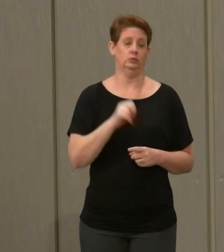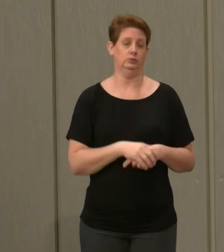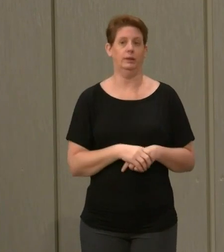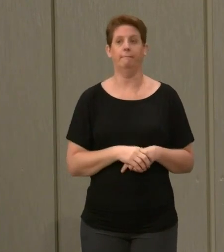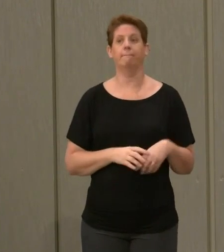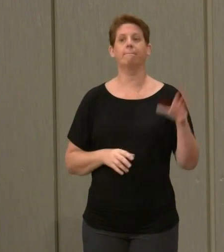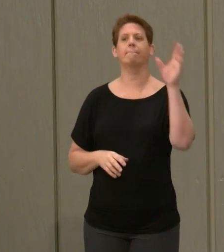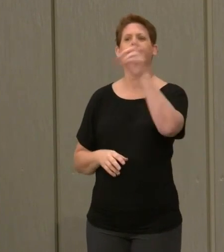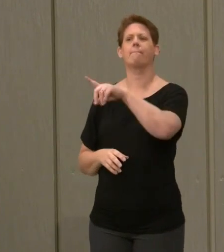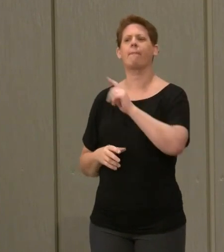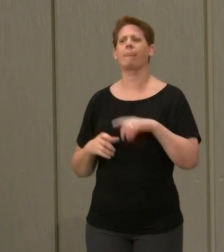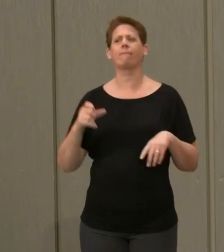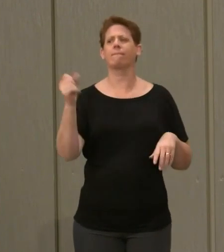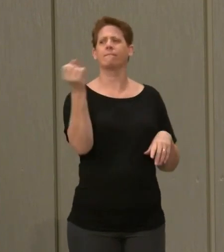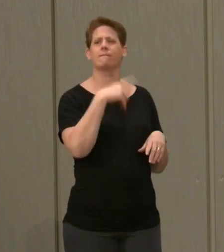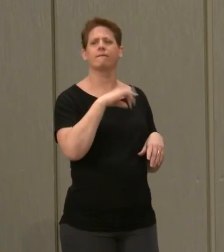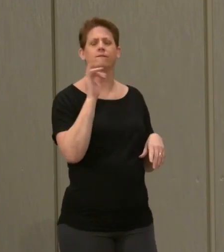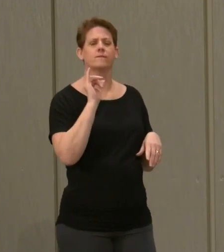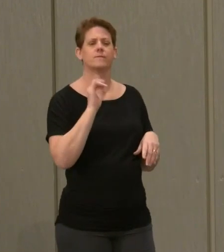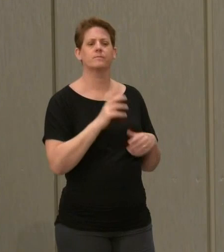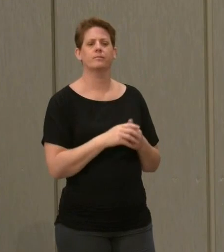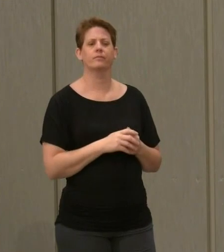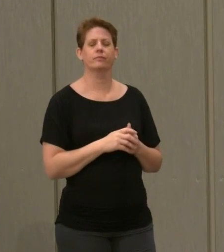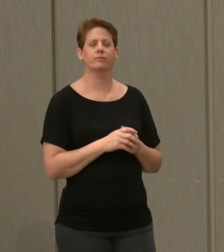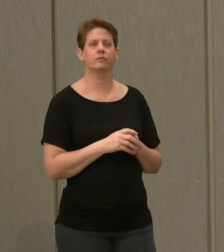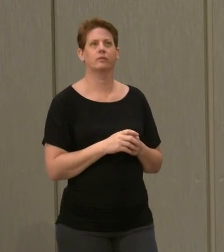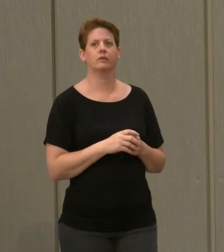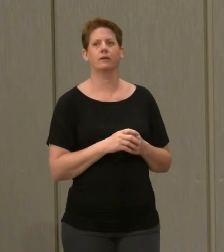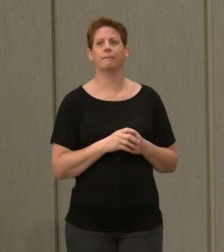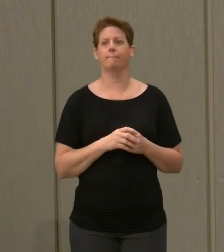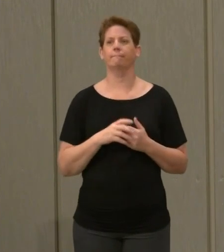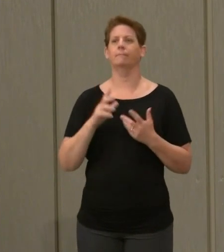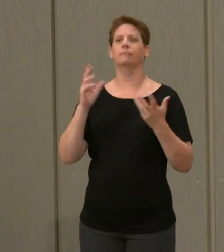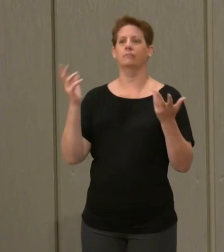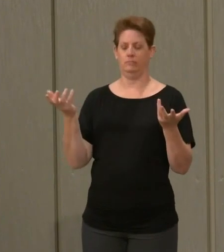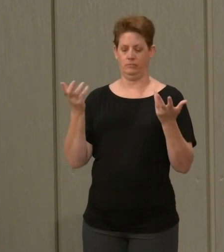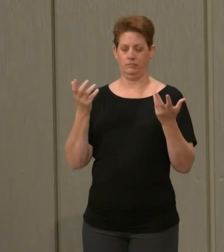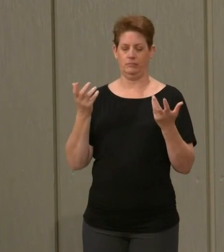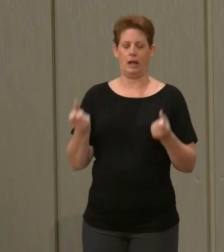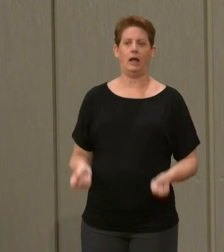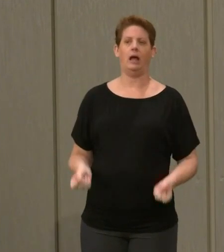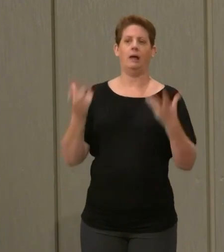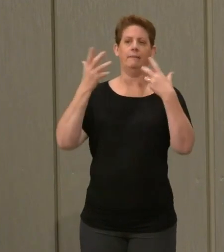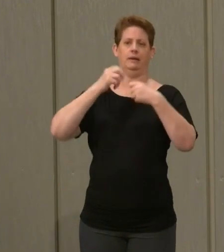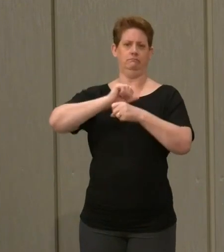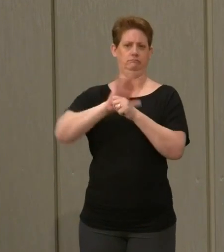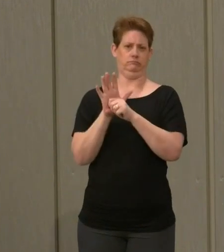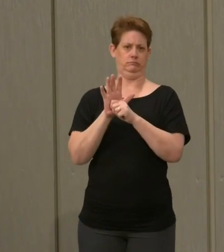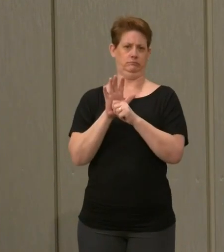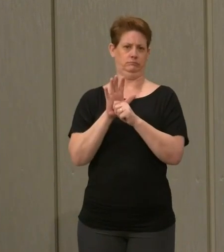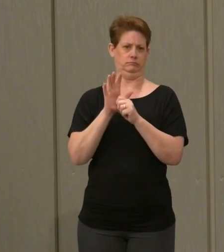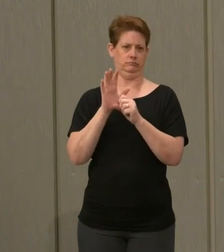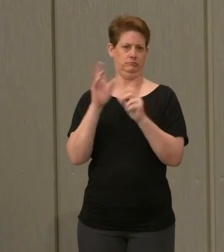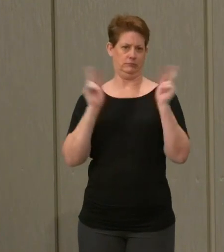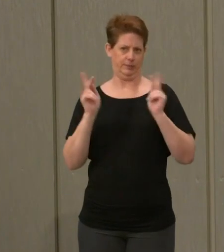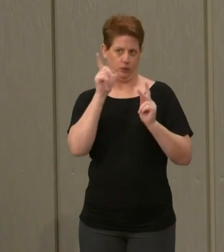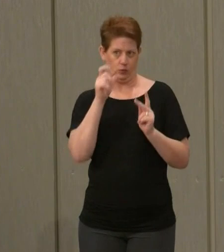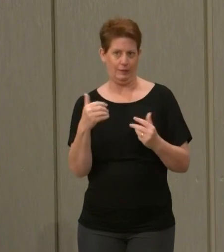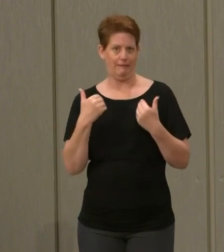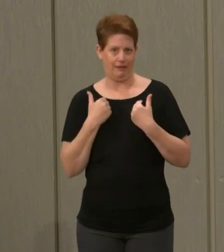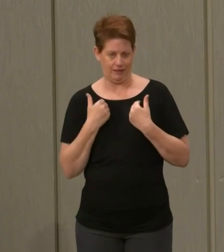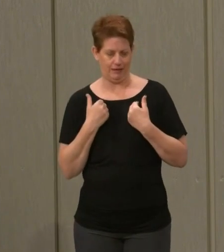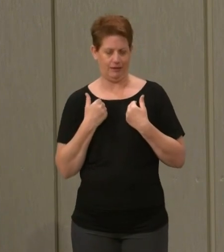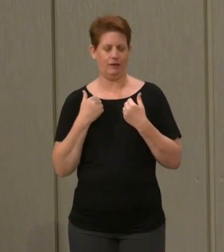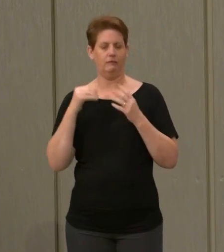I just wanted to ask, related to the number of coronavirus cases we've had, but more specifically, the number of people who have died